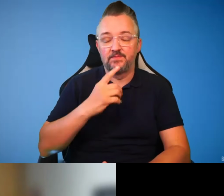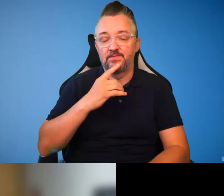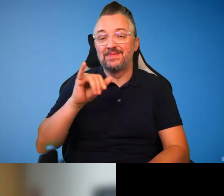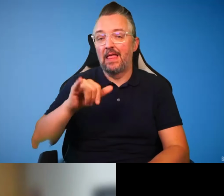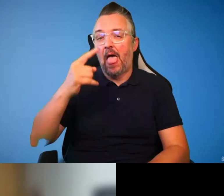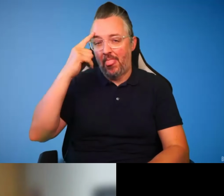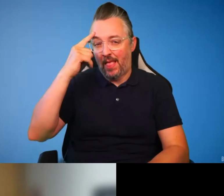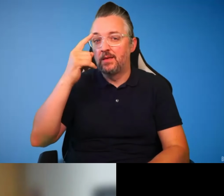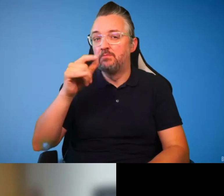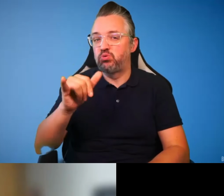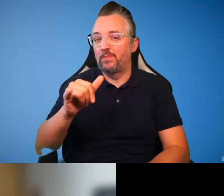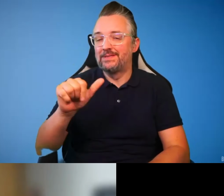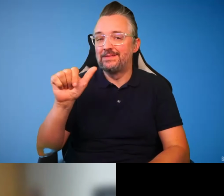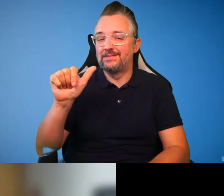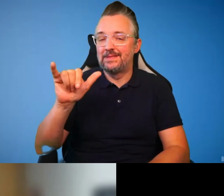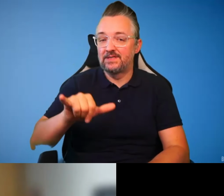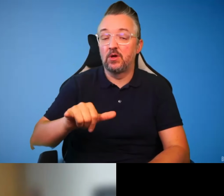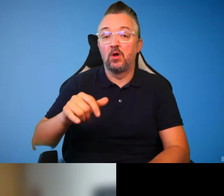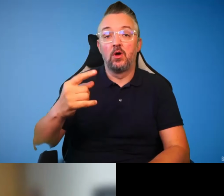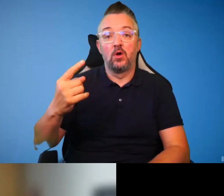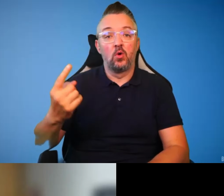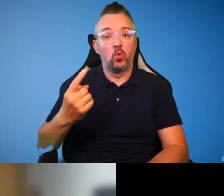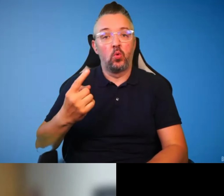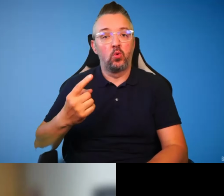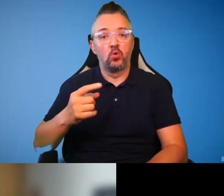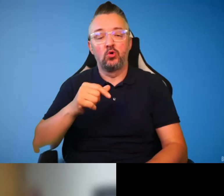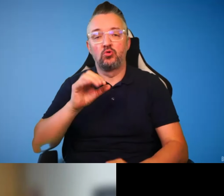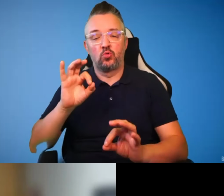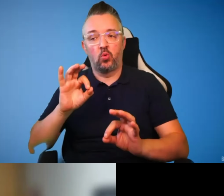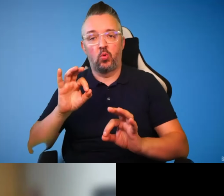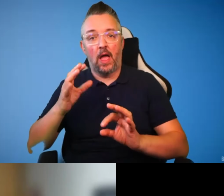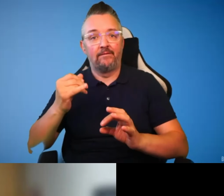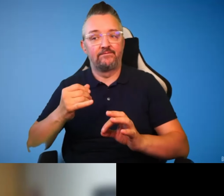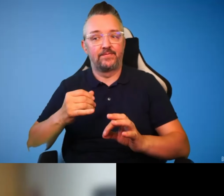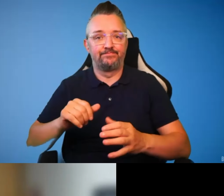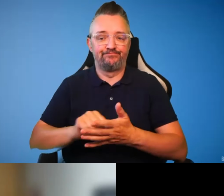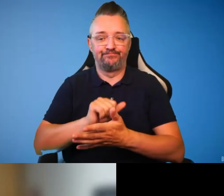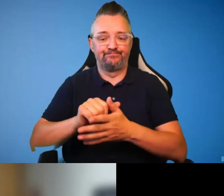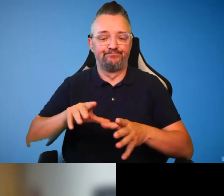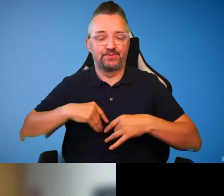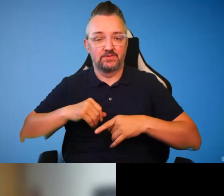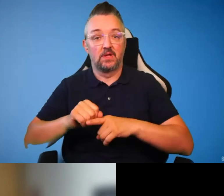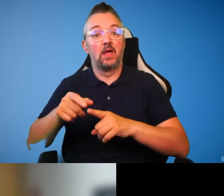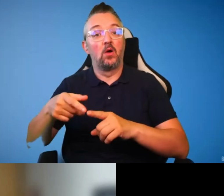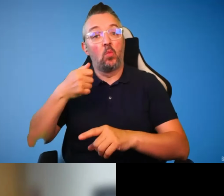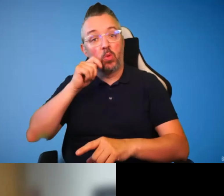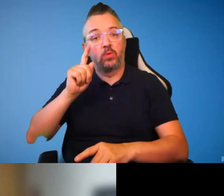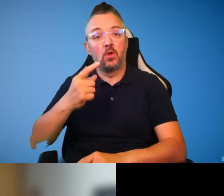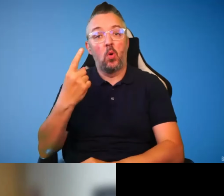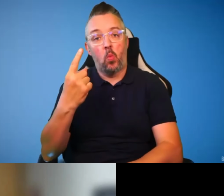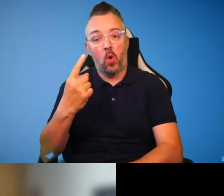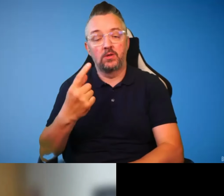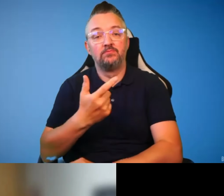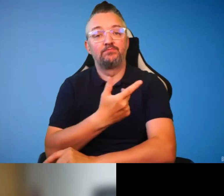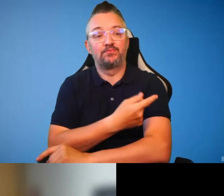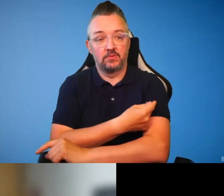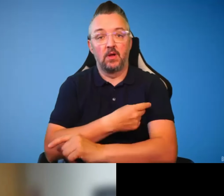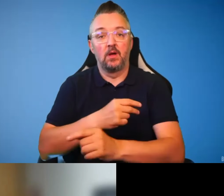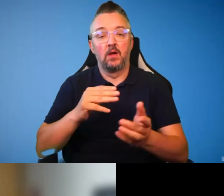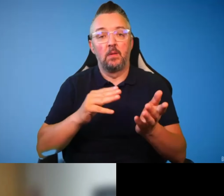probably does. So for individuals who are not immunocompromised, then they would have one dose of the monkeypox